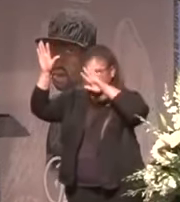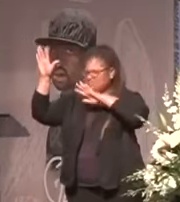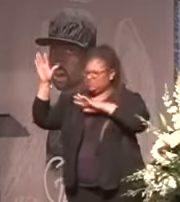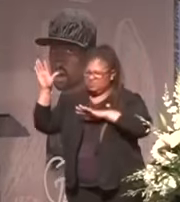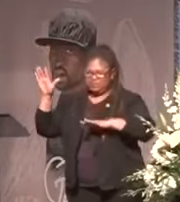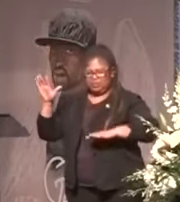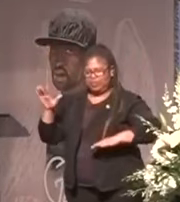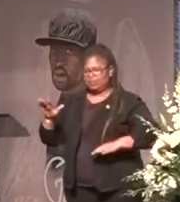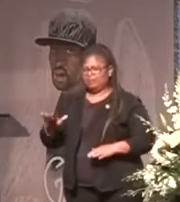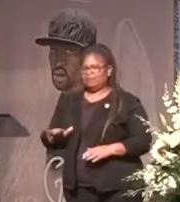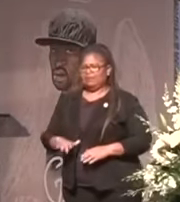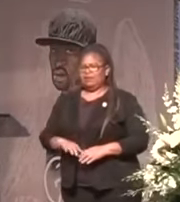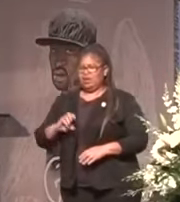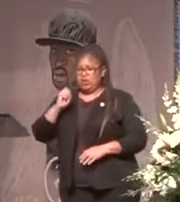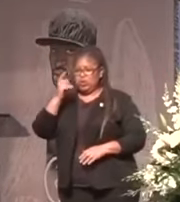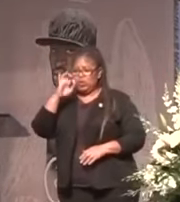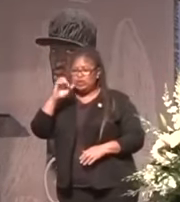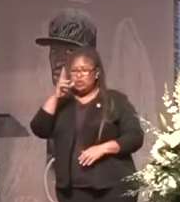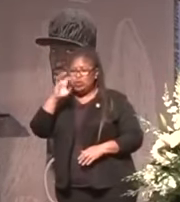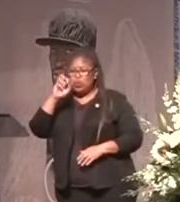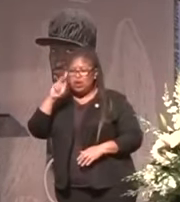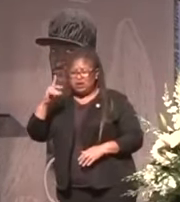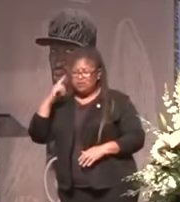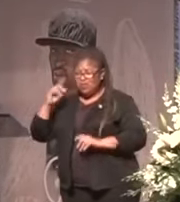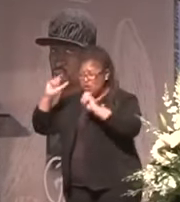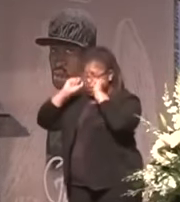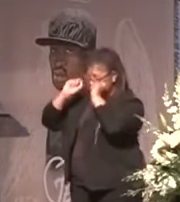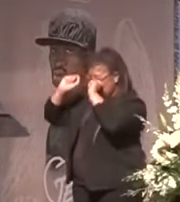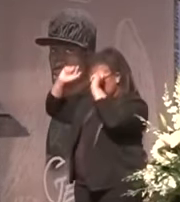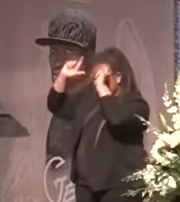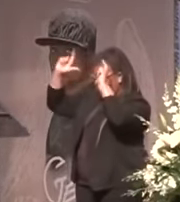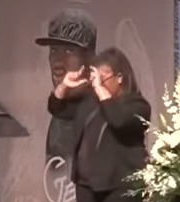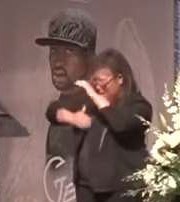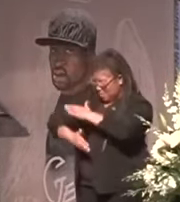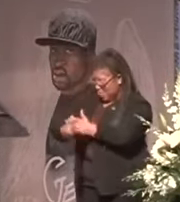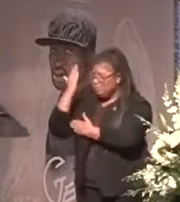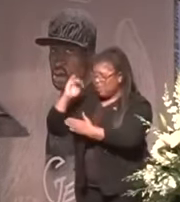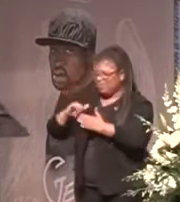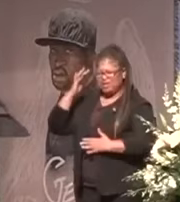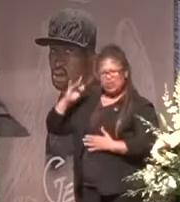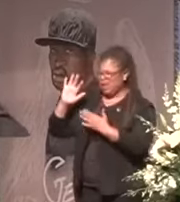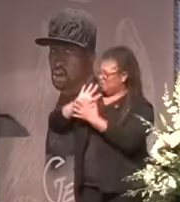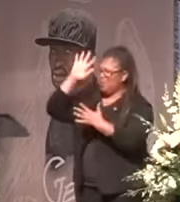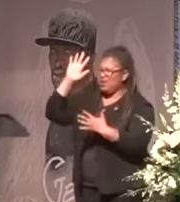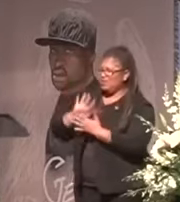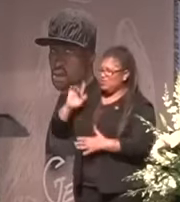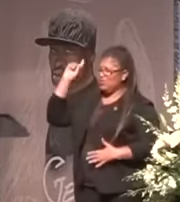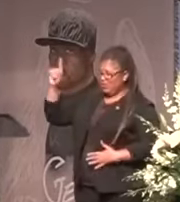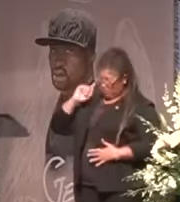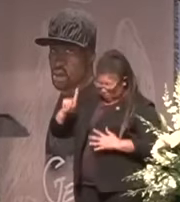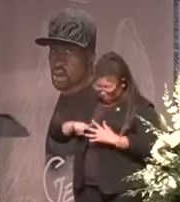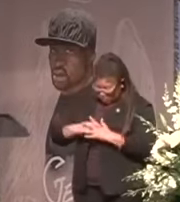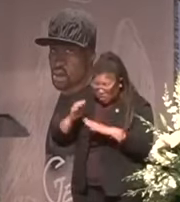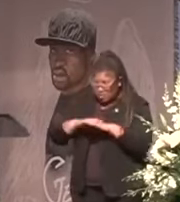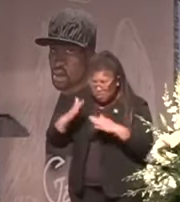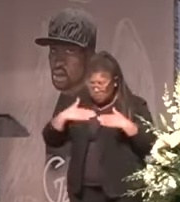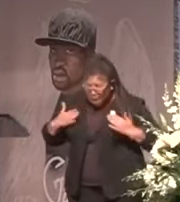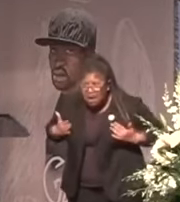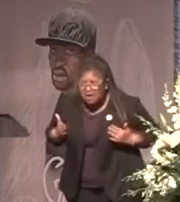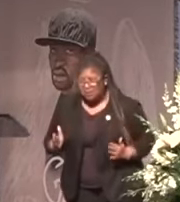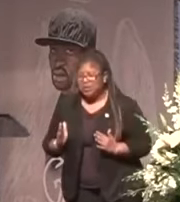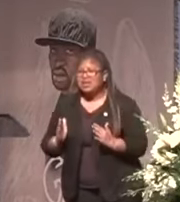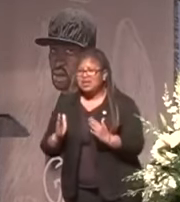Crystal Rucker. Everybody for waking me up this morning. That's why I praise for starting me on